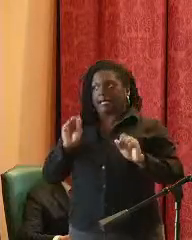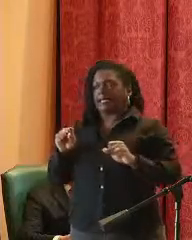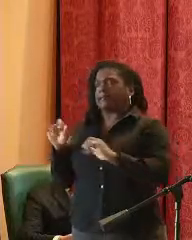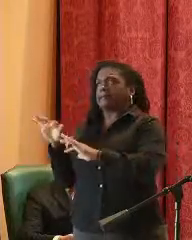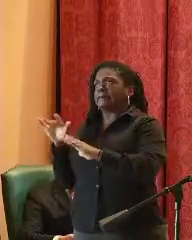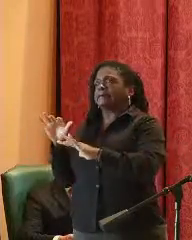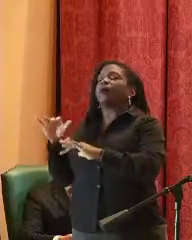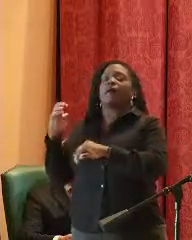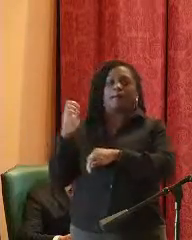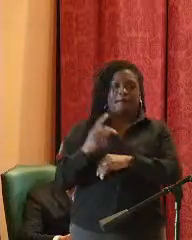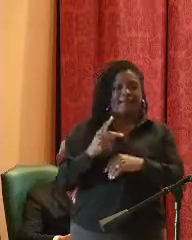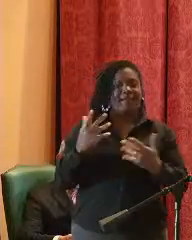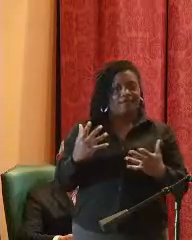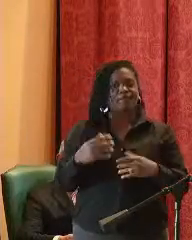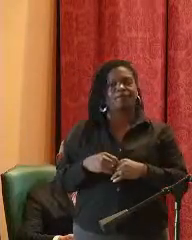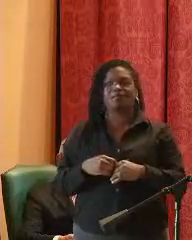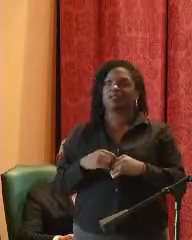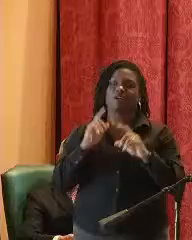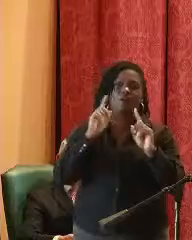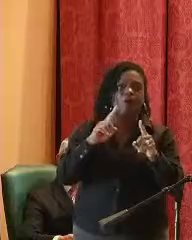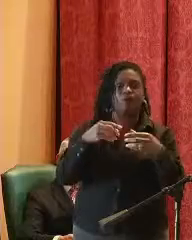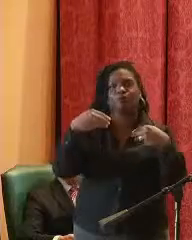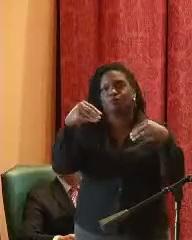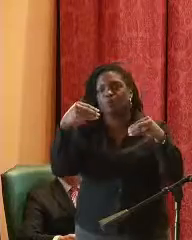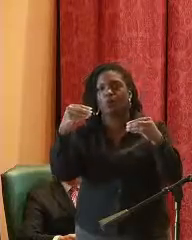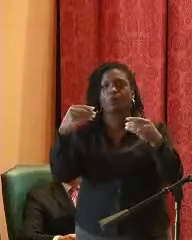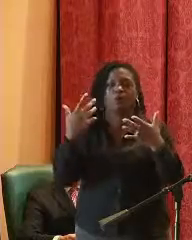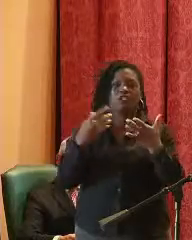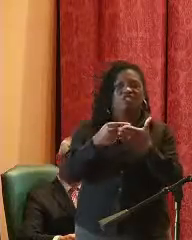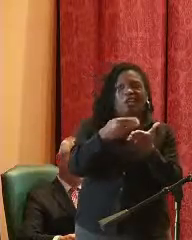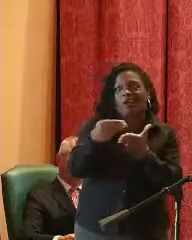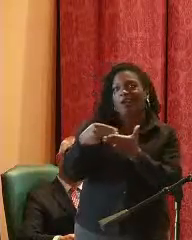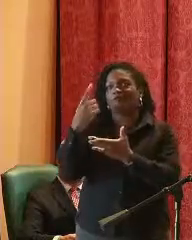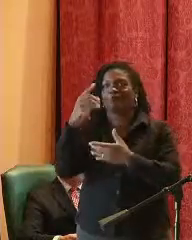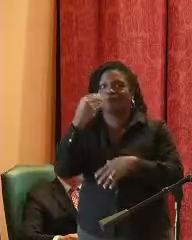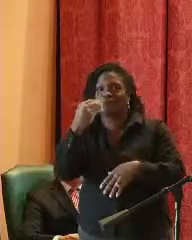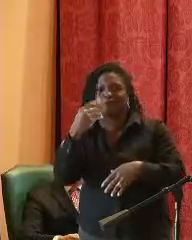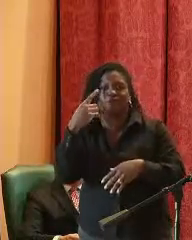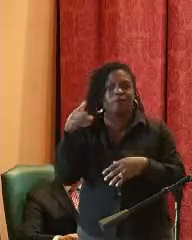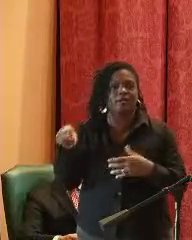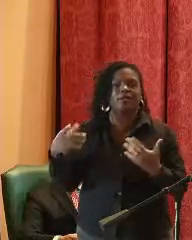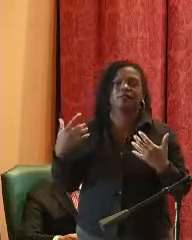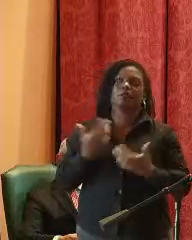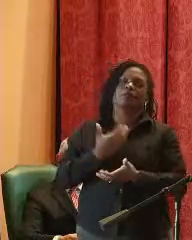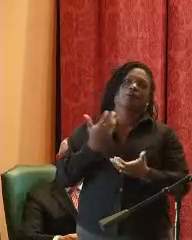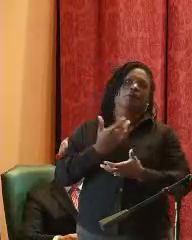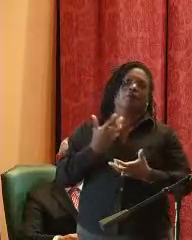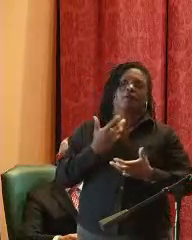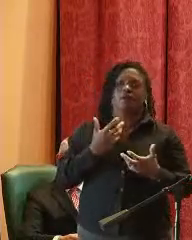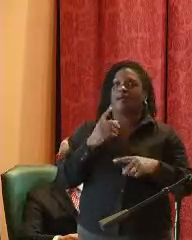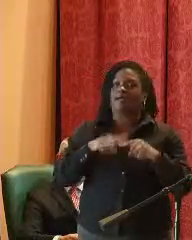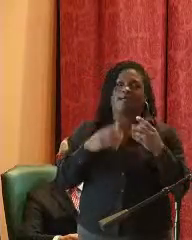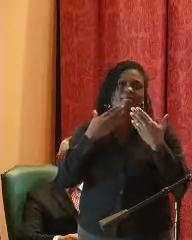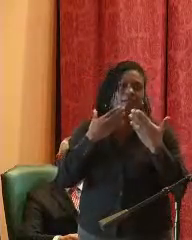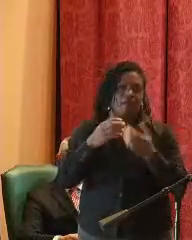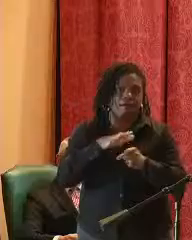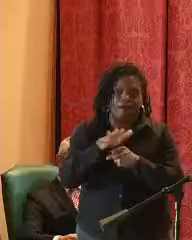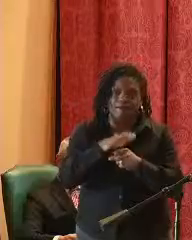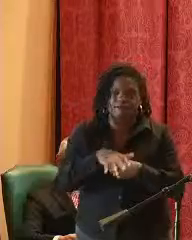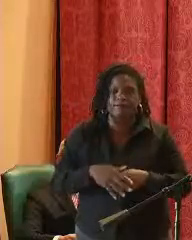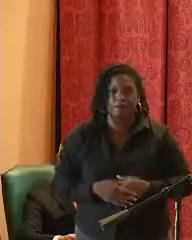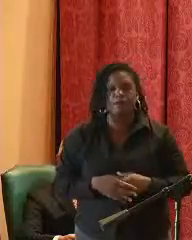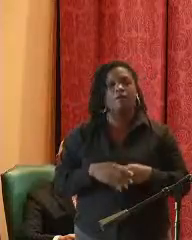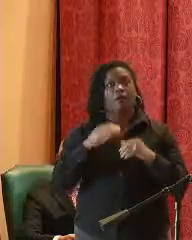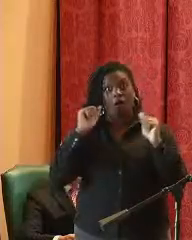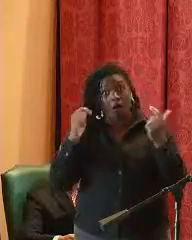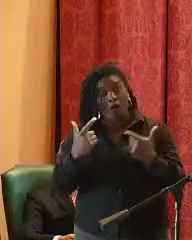his food. I can never thank her enough. While I love and appreciate all of Jeremy direct support professionals, she has